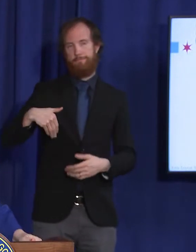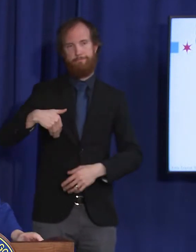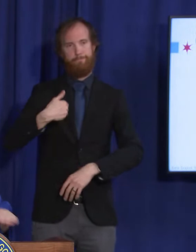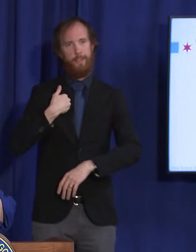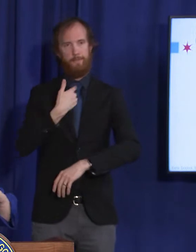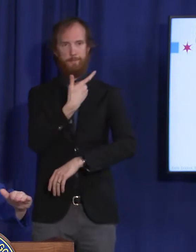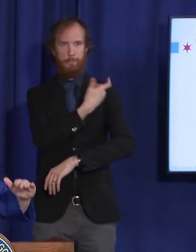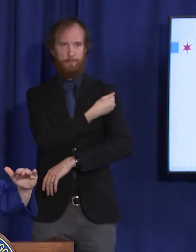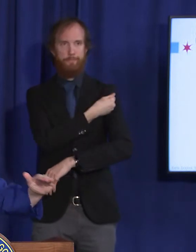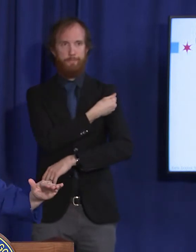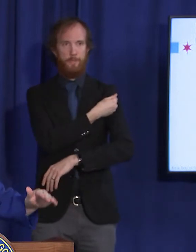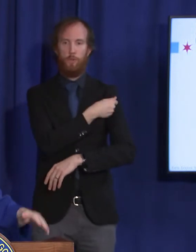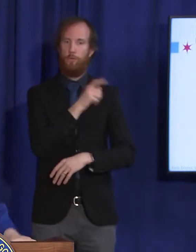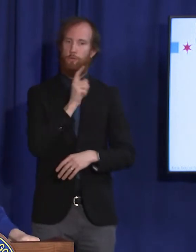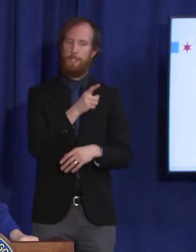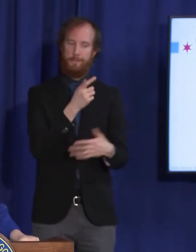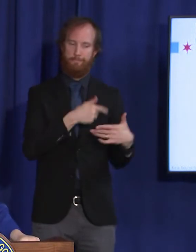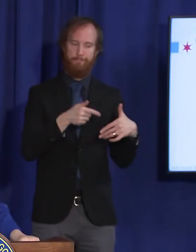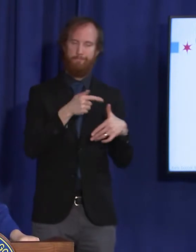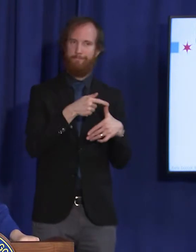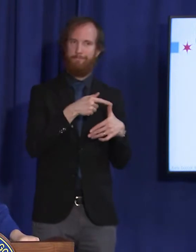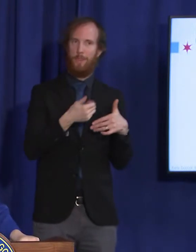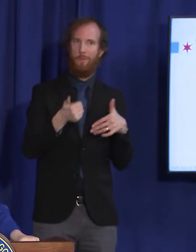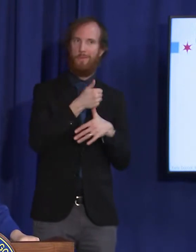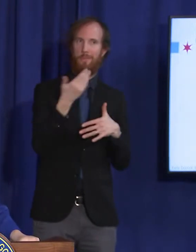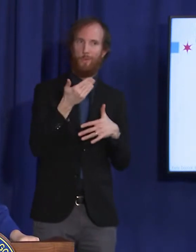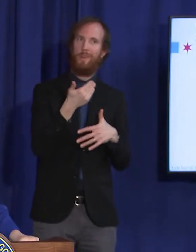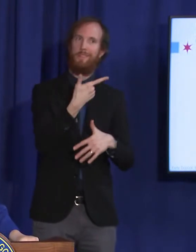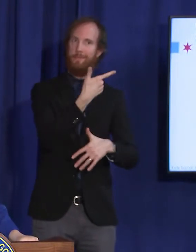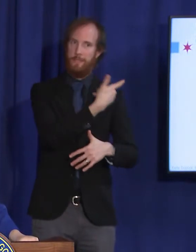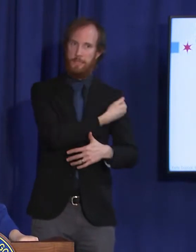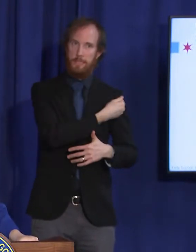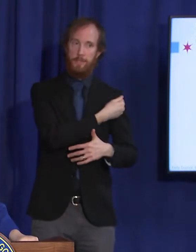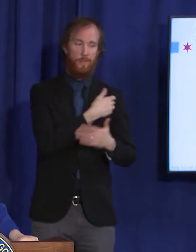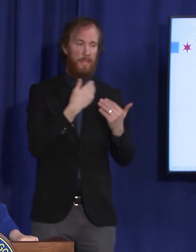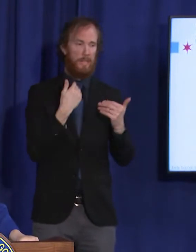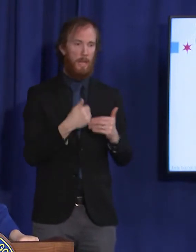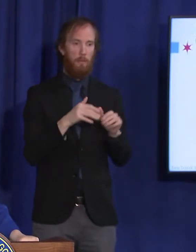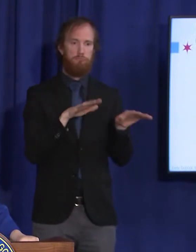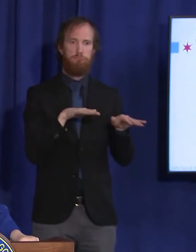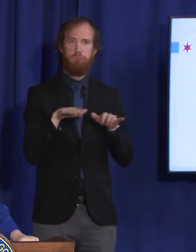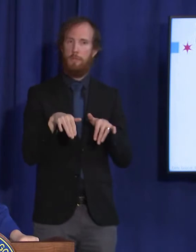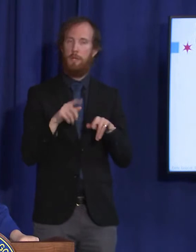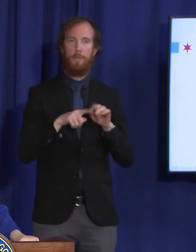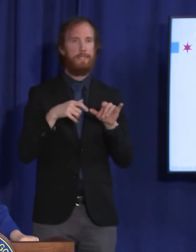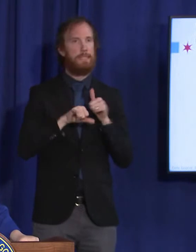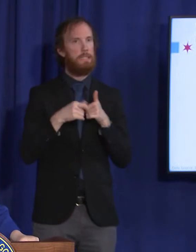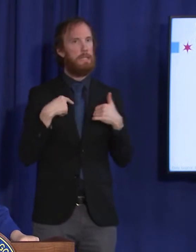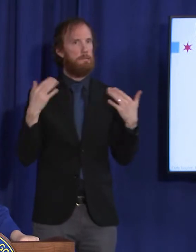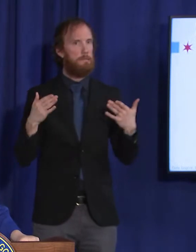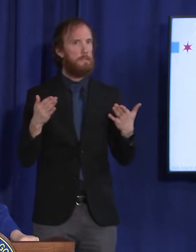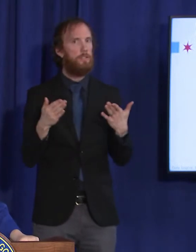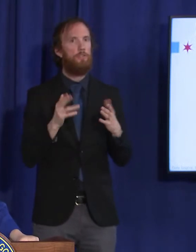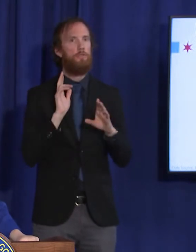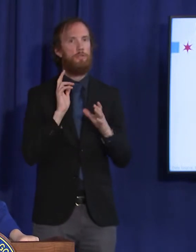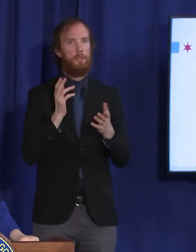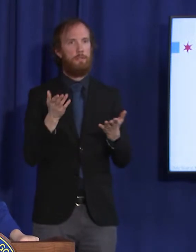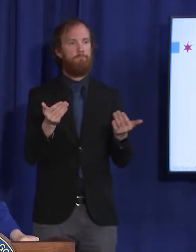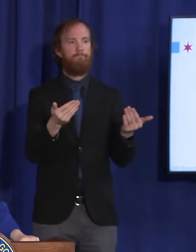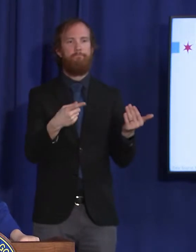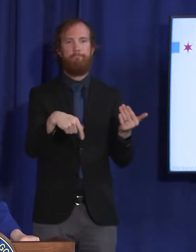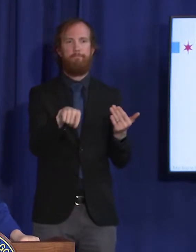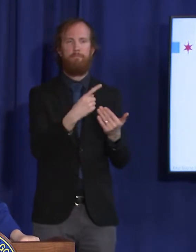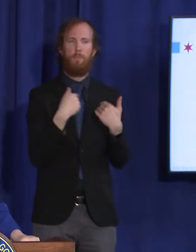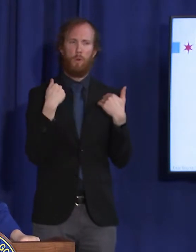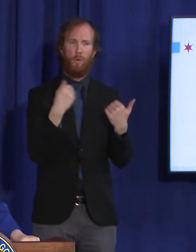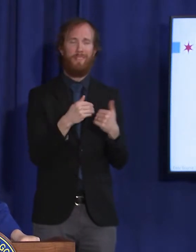important thing. And while we are in a relative state of calm, I urge you to get that vaccine now and join more than 5 billion people